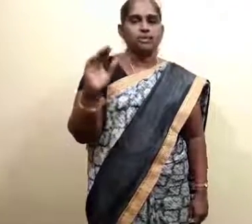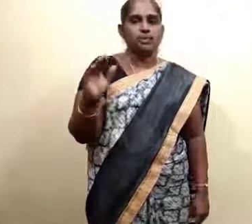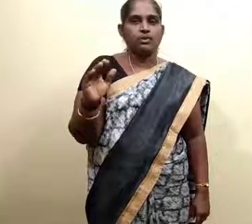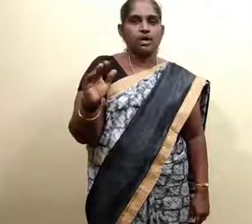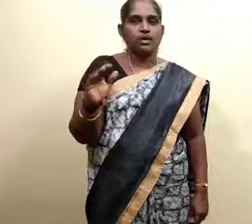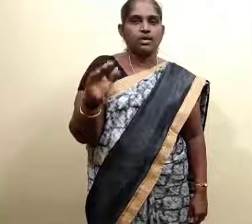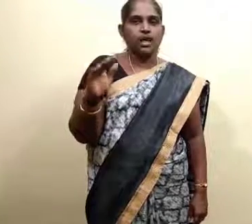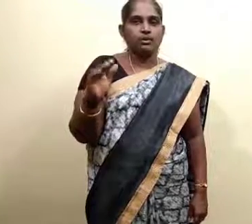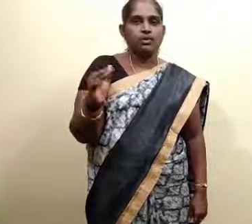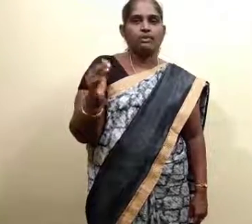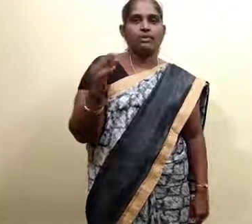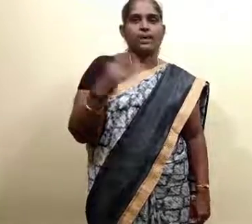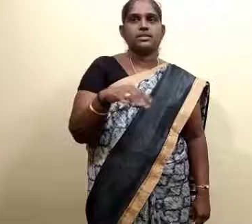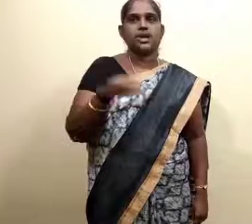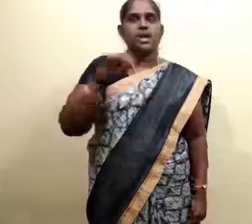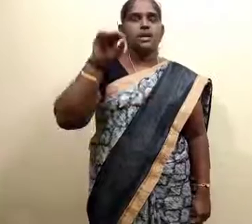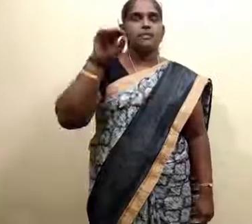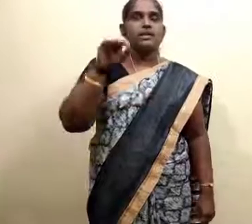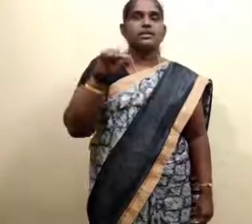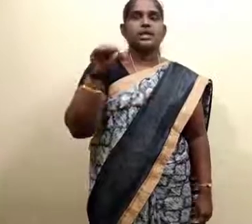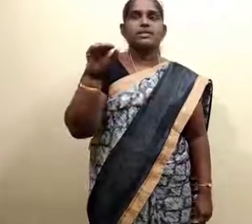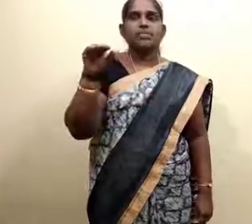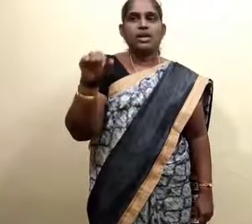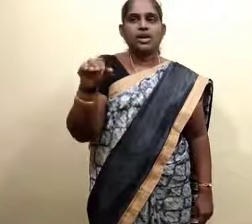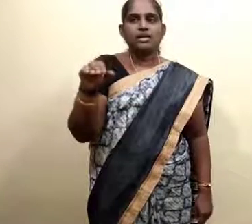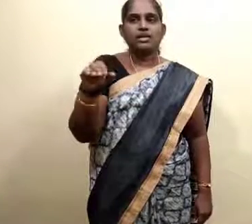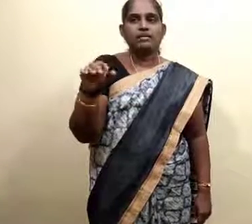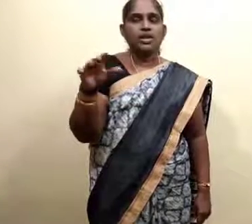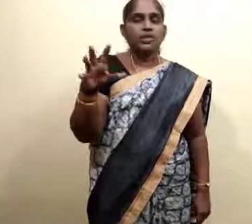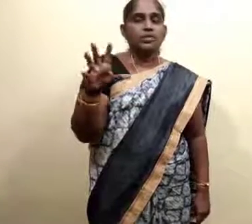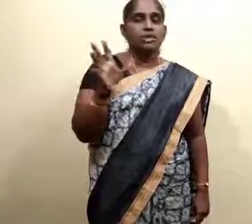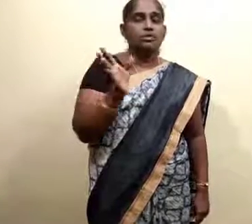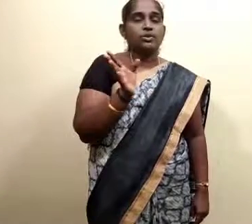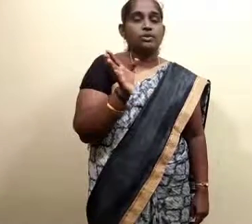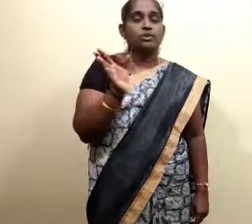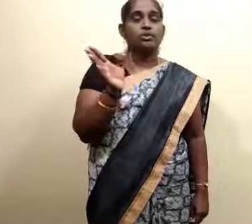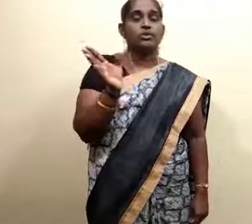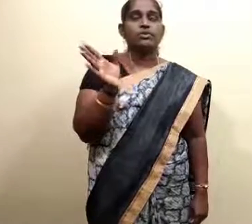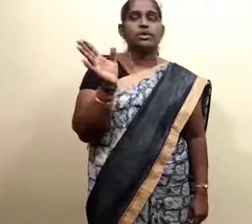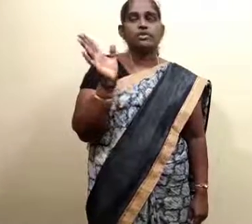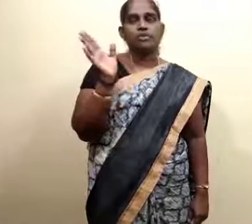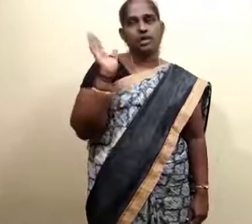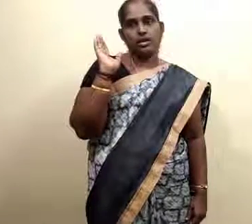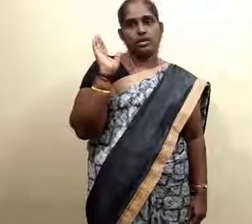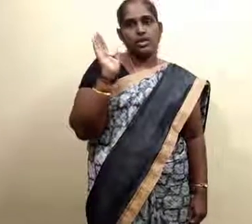pump the water out of mines. But this mechanism consumed too much fuel.